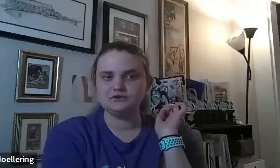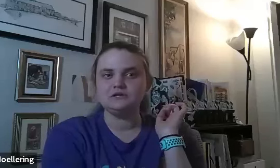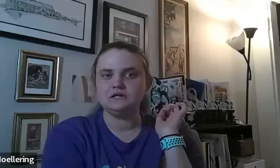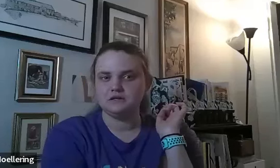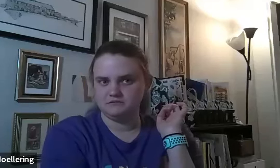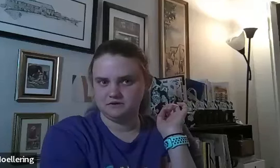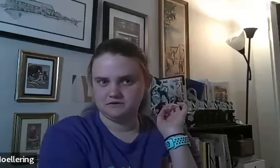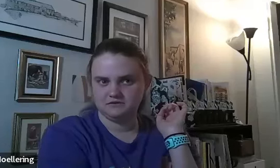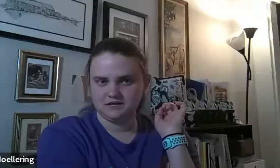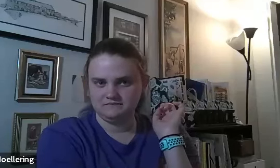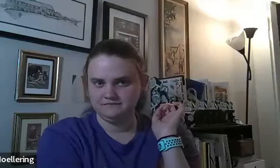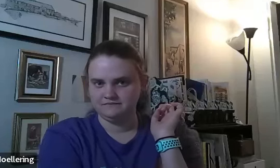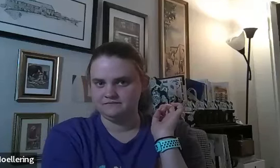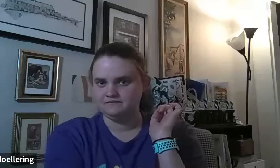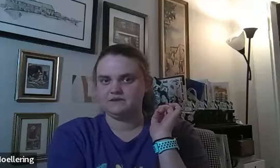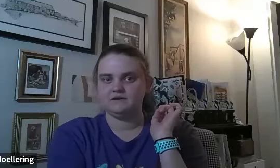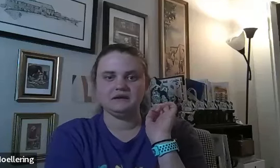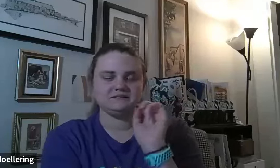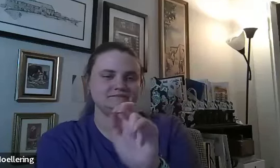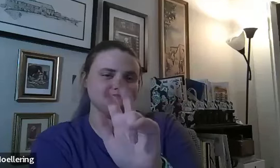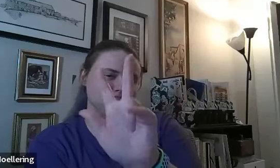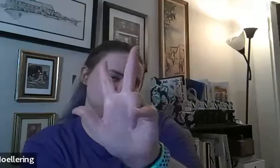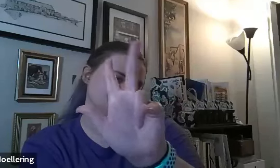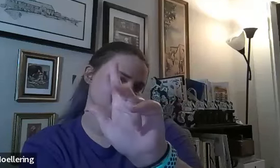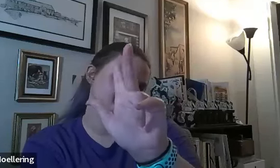another number. Okay. All right.